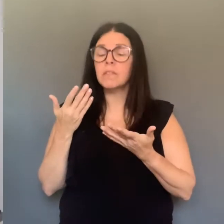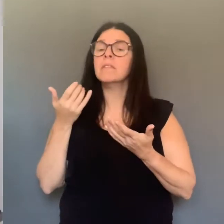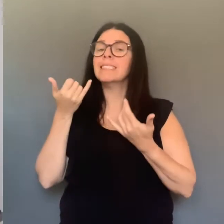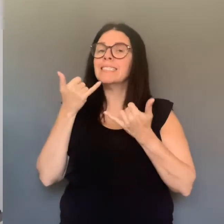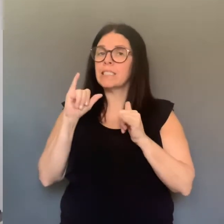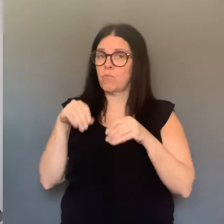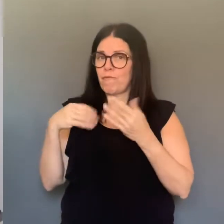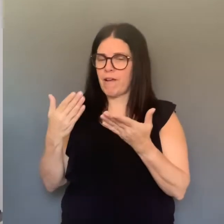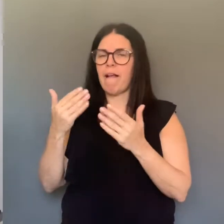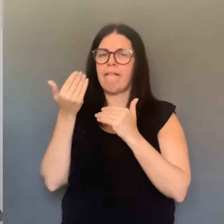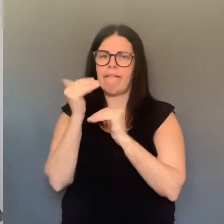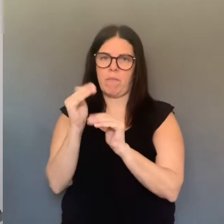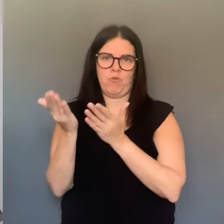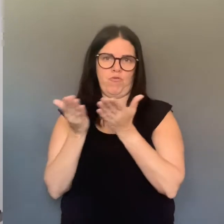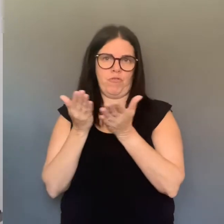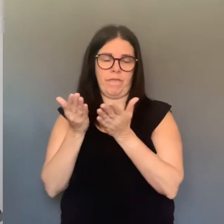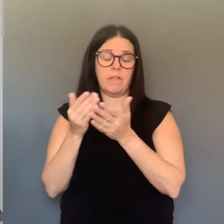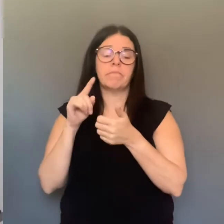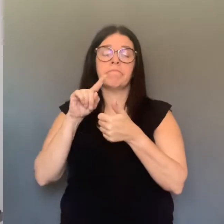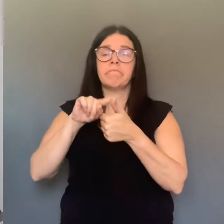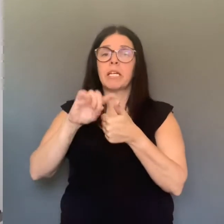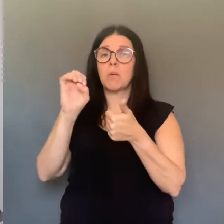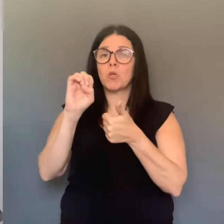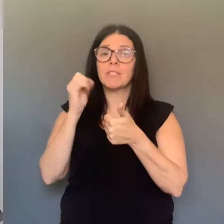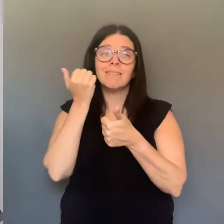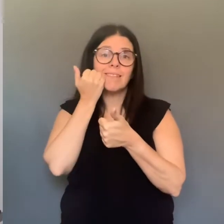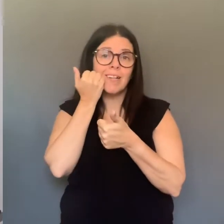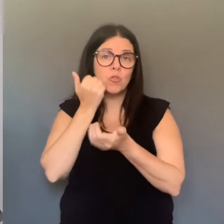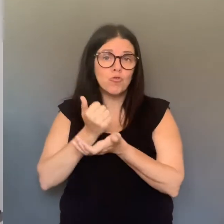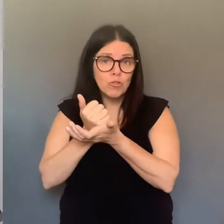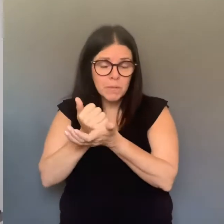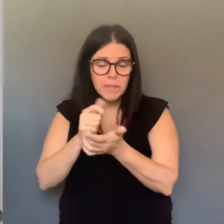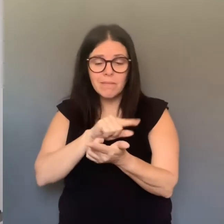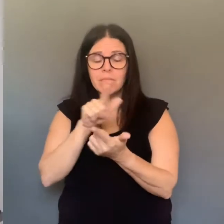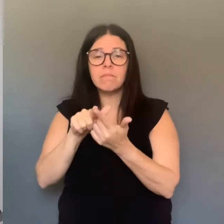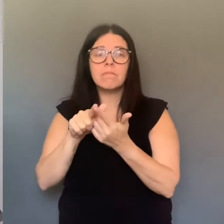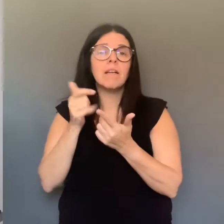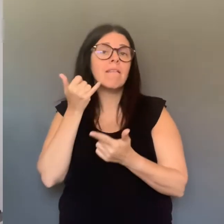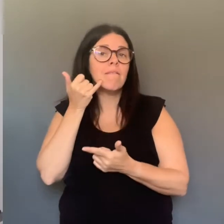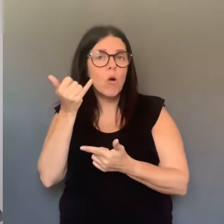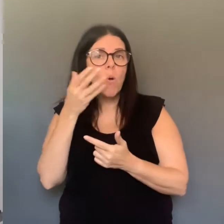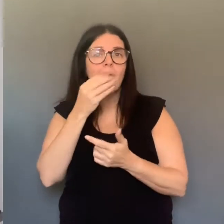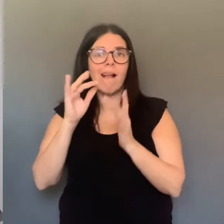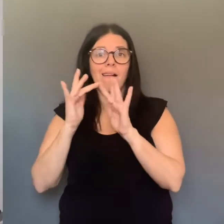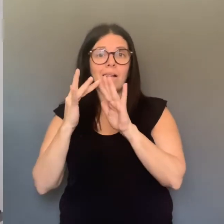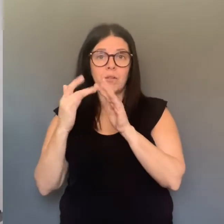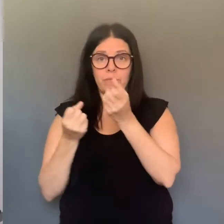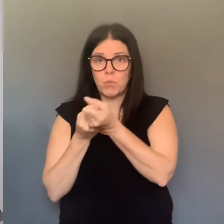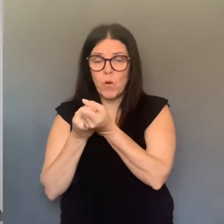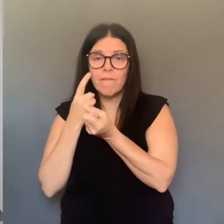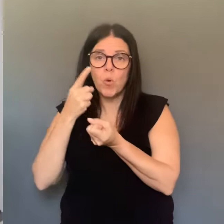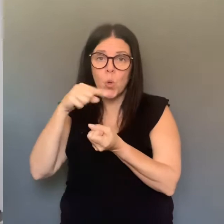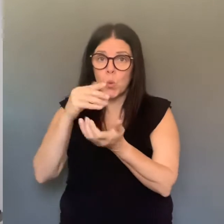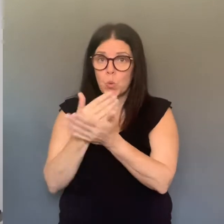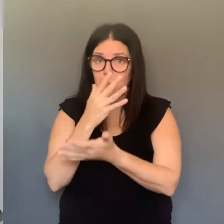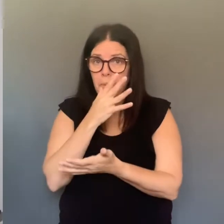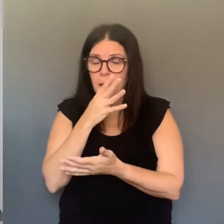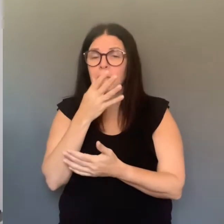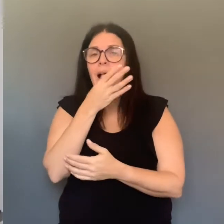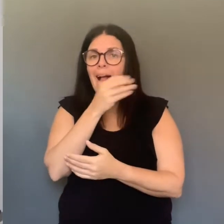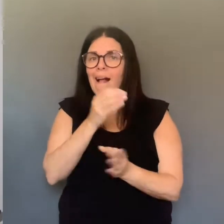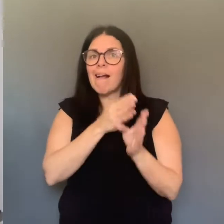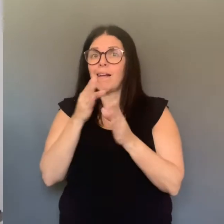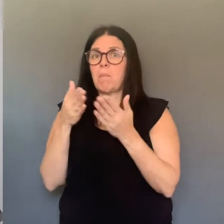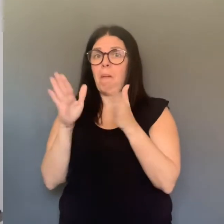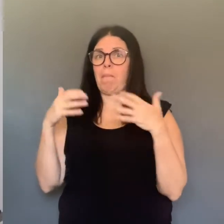our website if you have a question about our services at this time. I will now share our daily updates. We now have